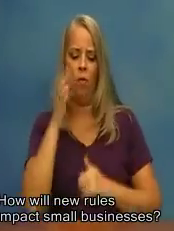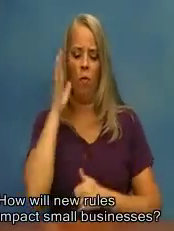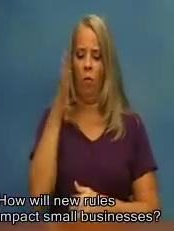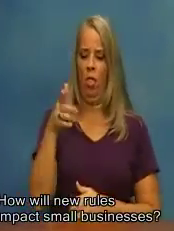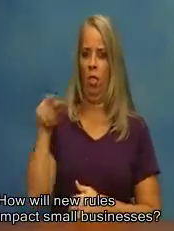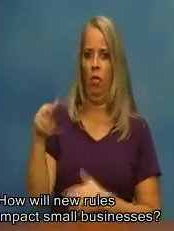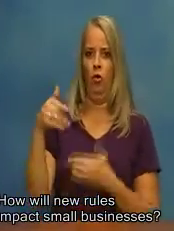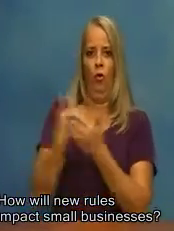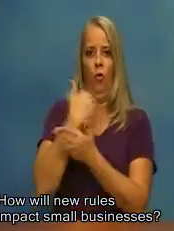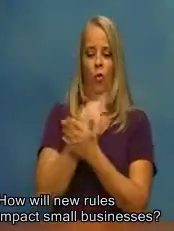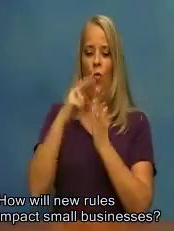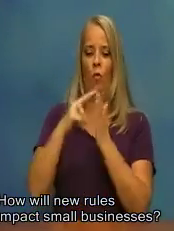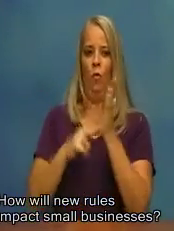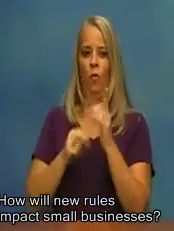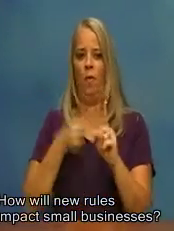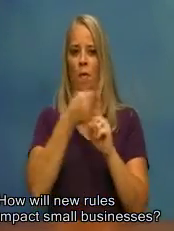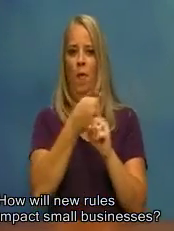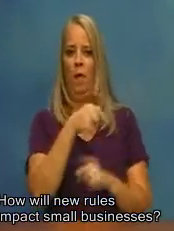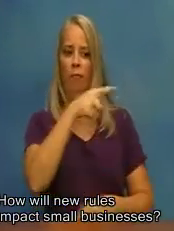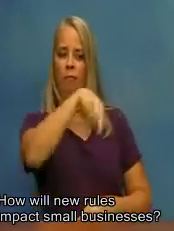How will new rules impact small businesses?